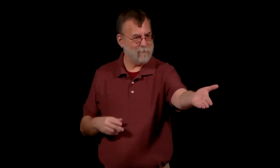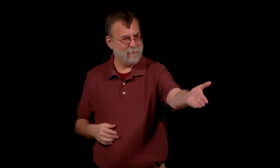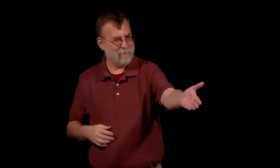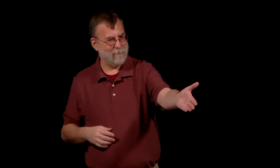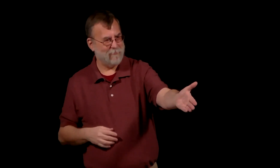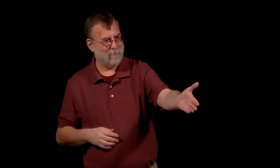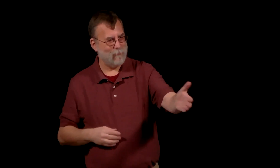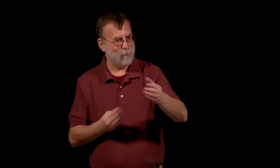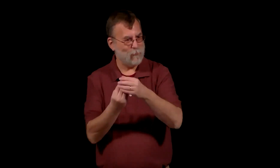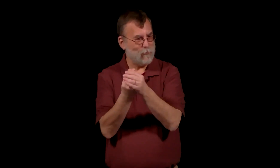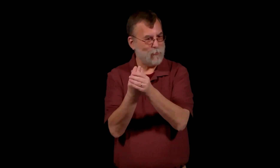All right.